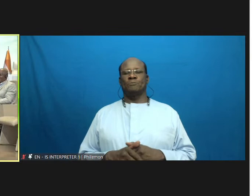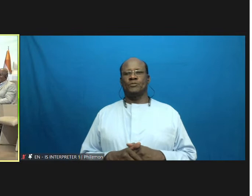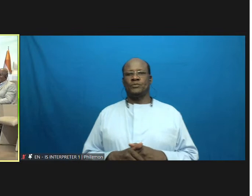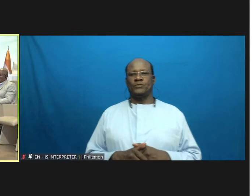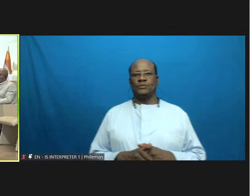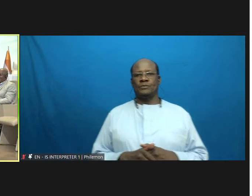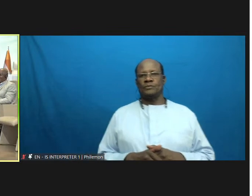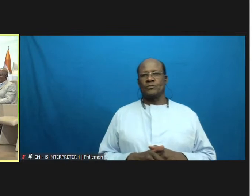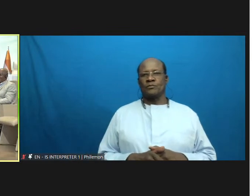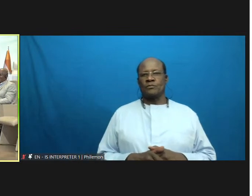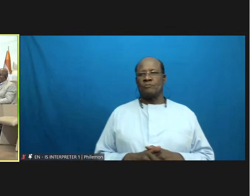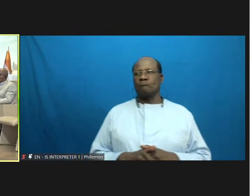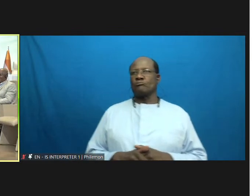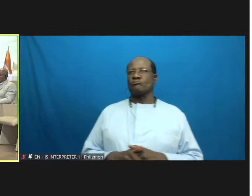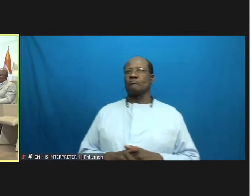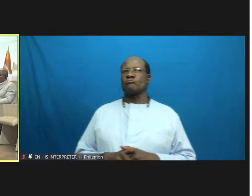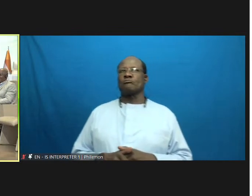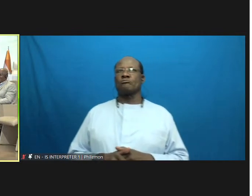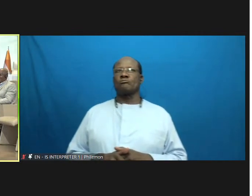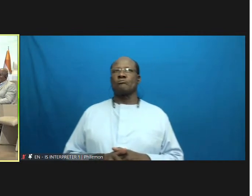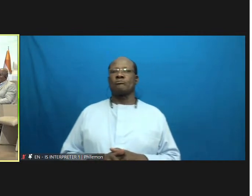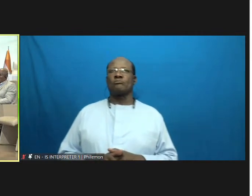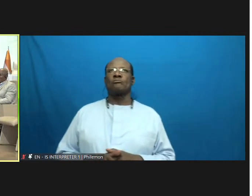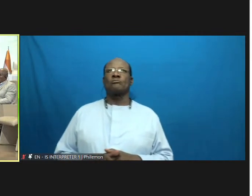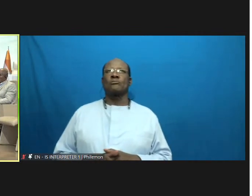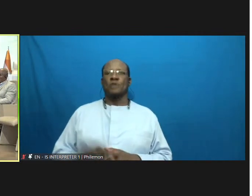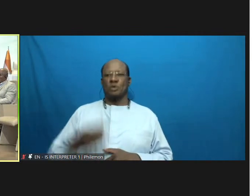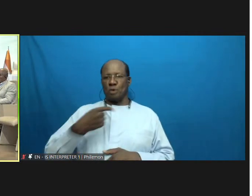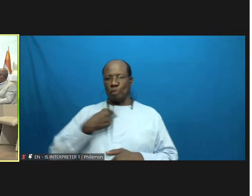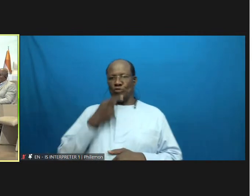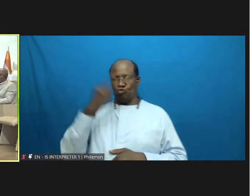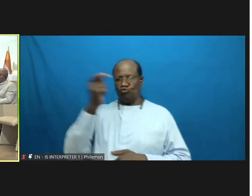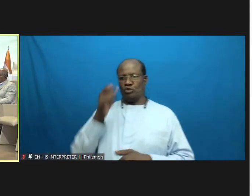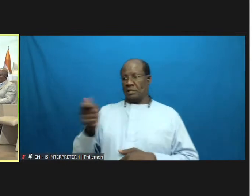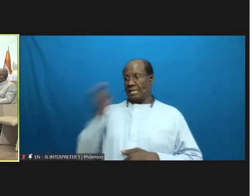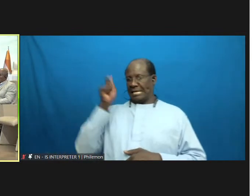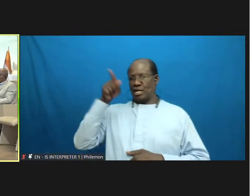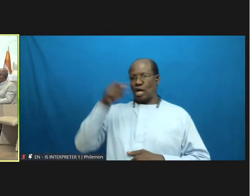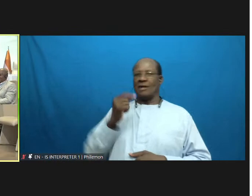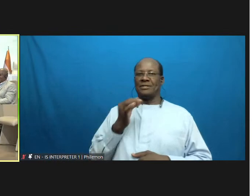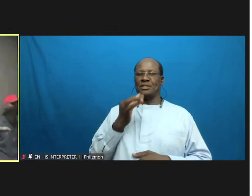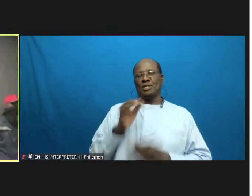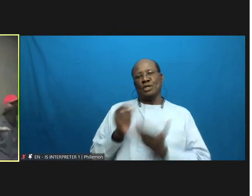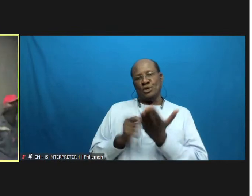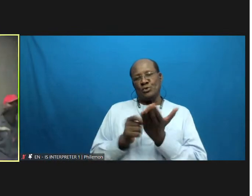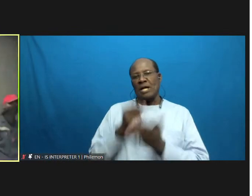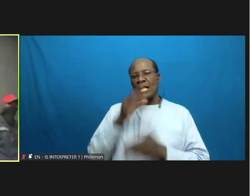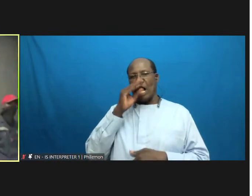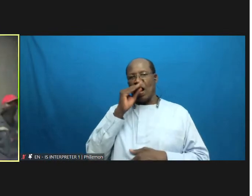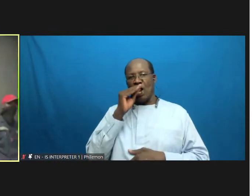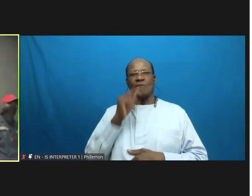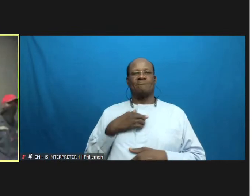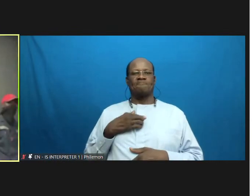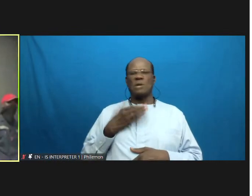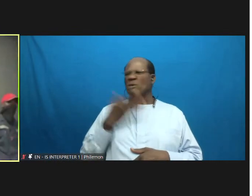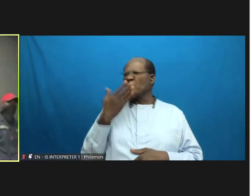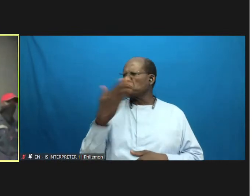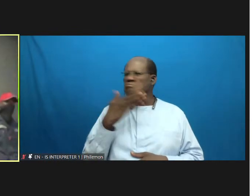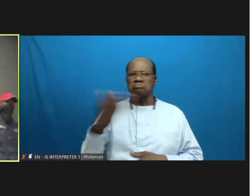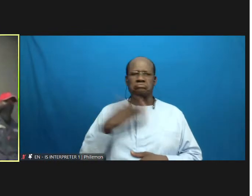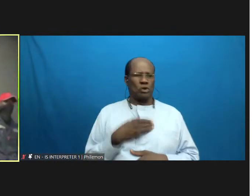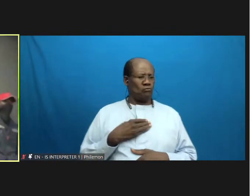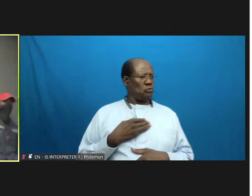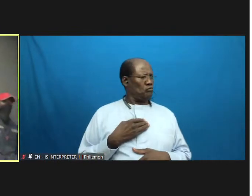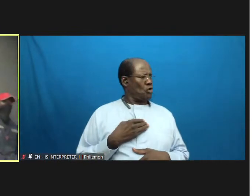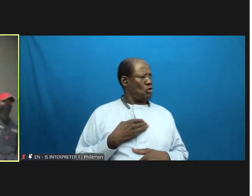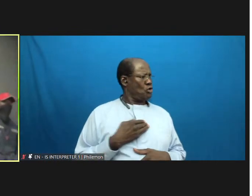Thank you very much. And I want to say asante sana to all the groups and the facilitators. I think this was a great job.